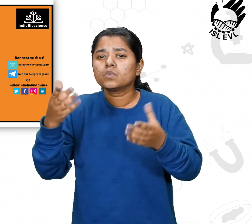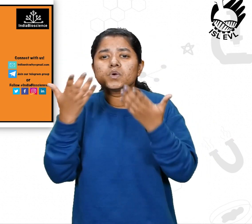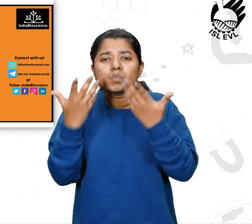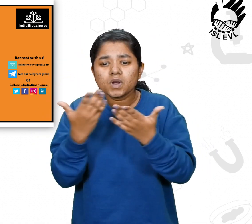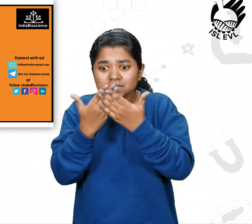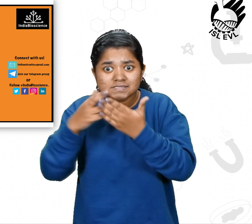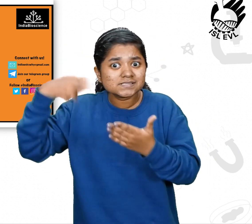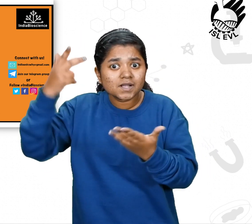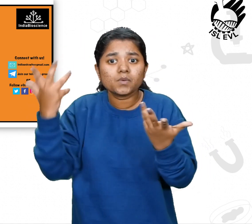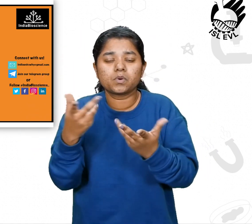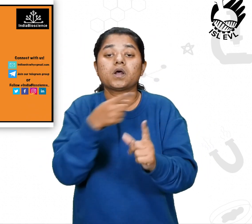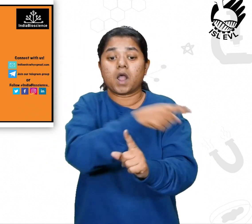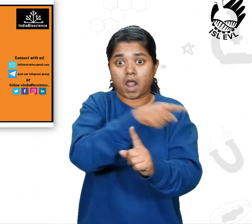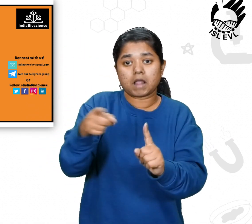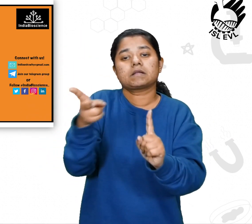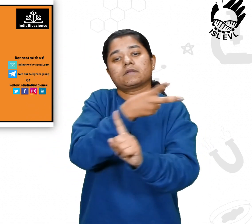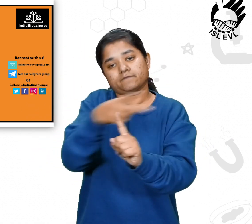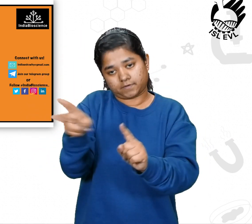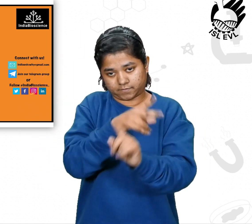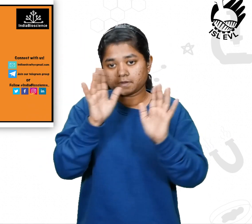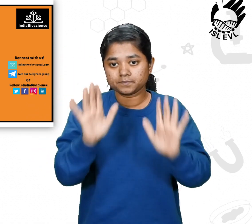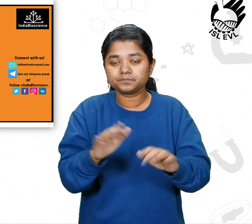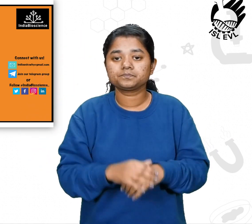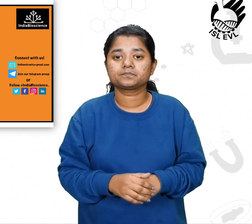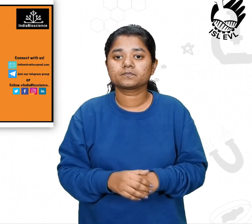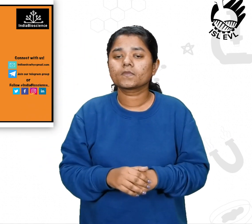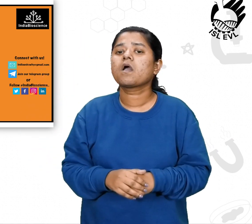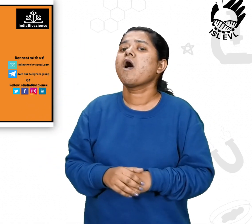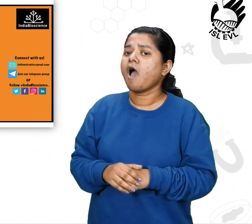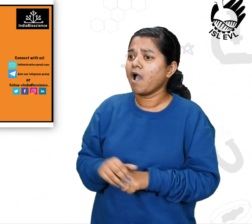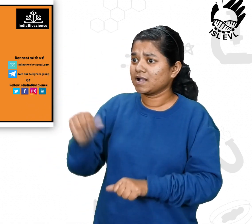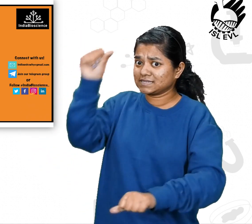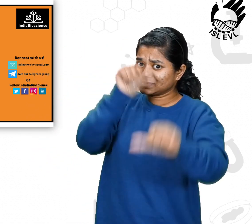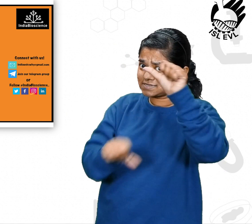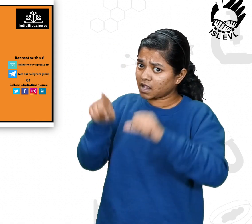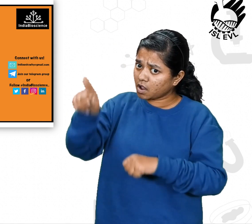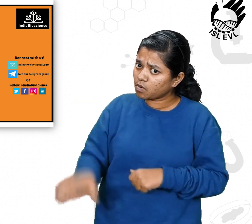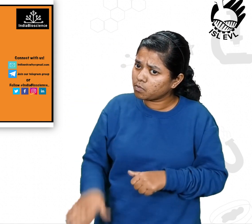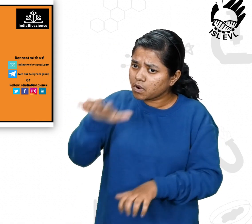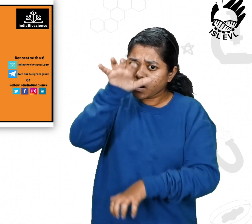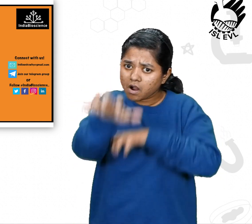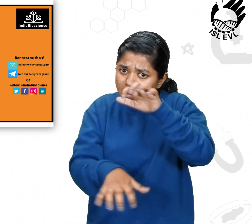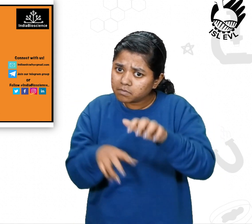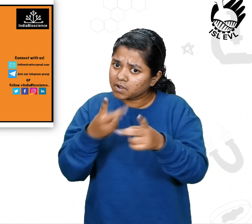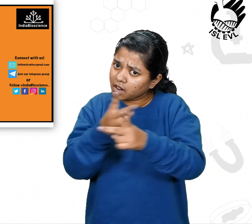in the have an interest in studying these animals from the very beginning?